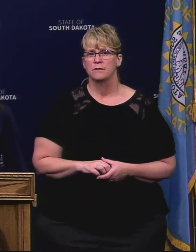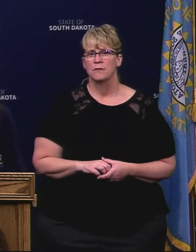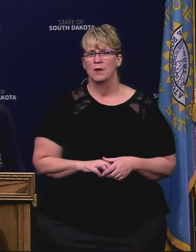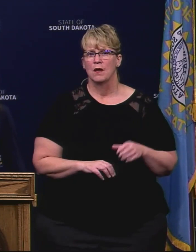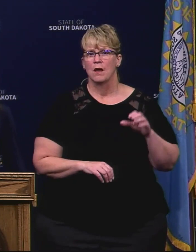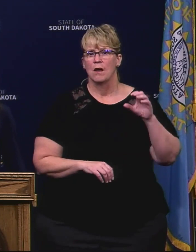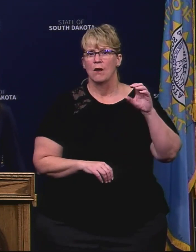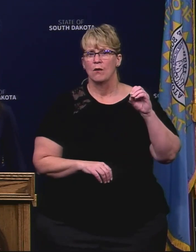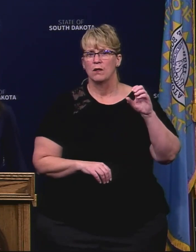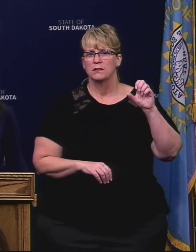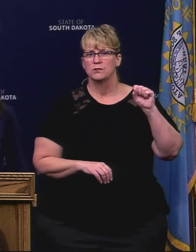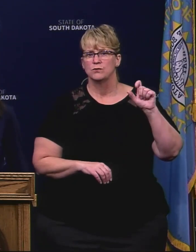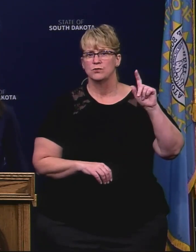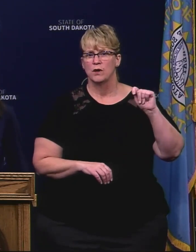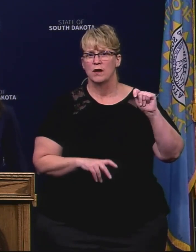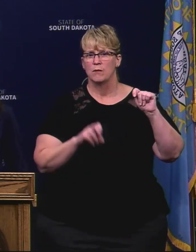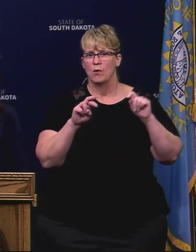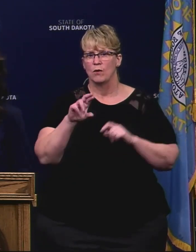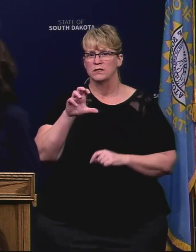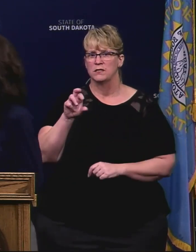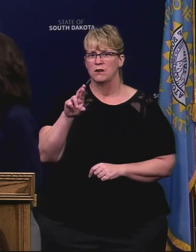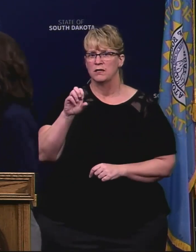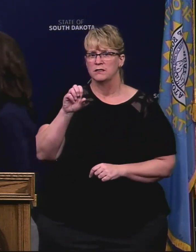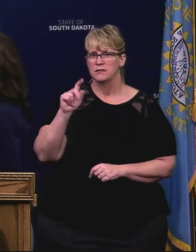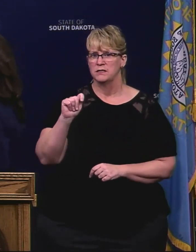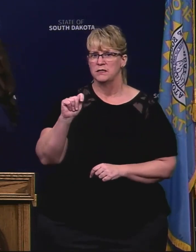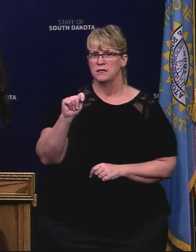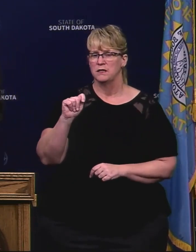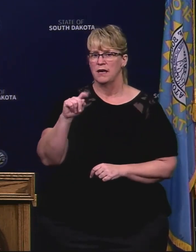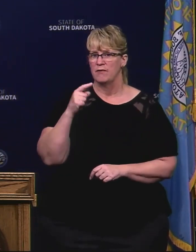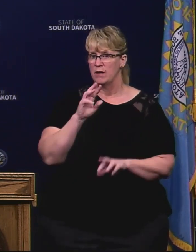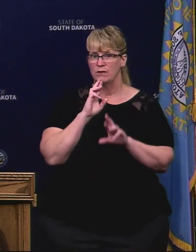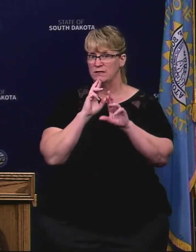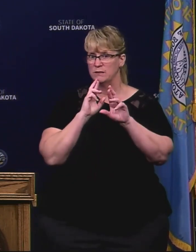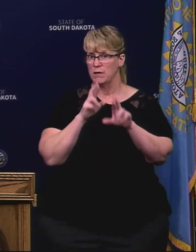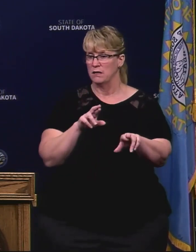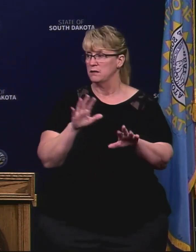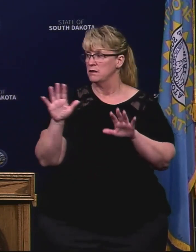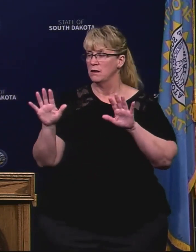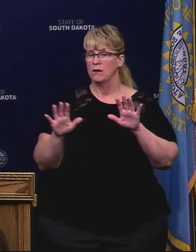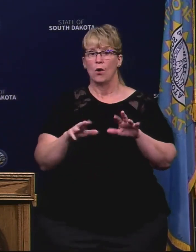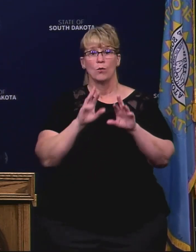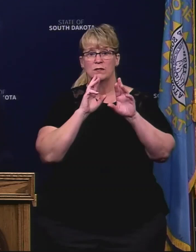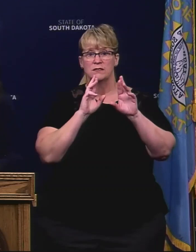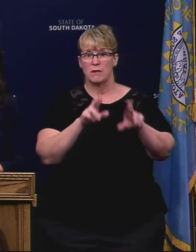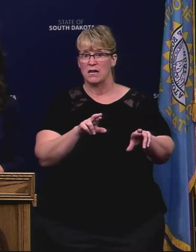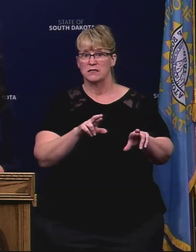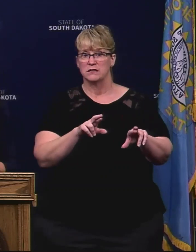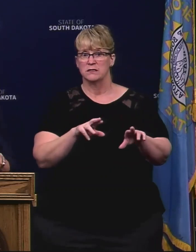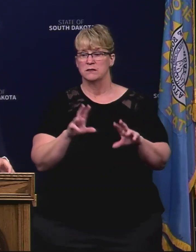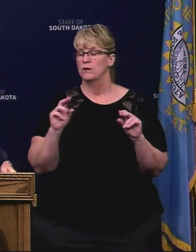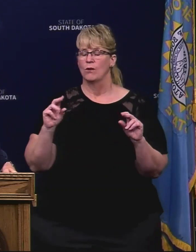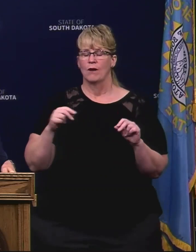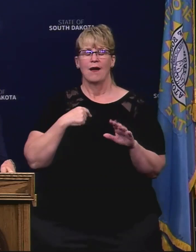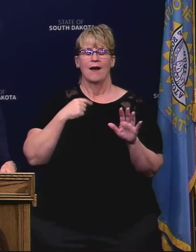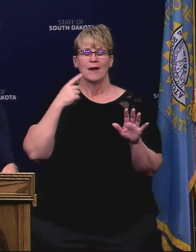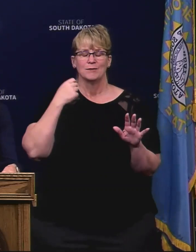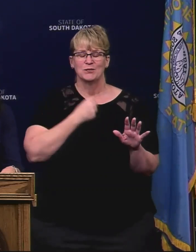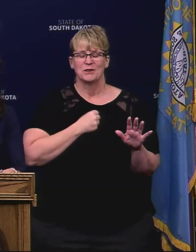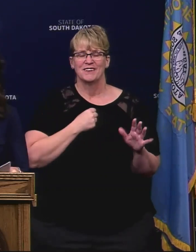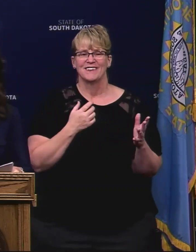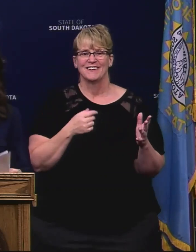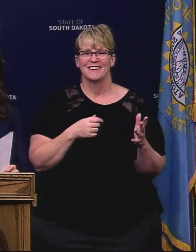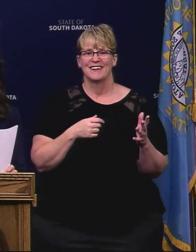tribe or the Cheyenne River Sioux tribe formally responded at all? No. Responded to? Responded to. I thought you were going